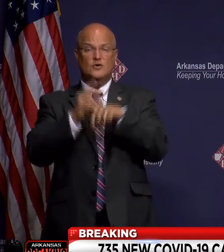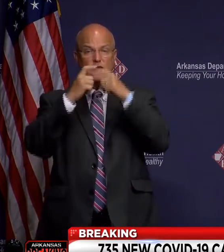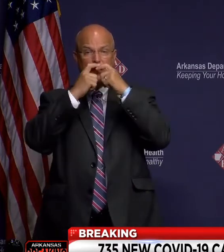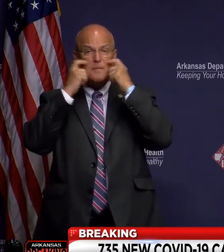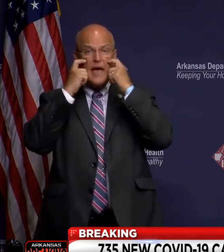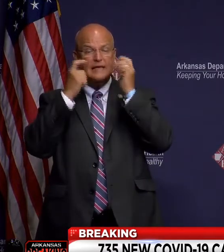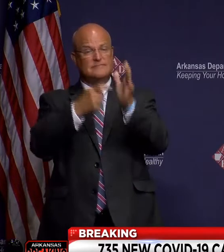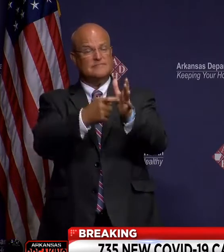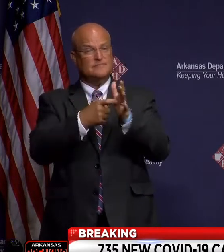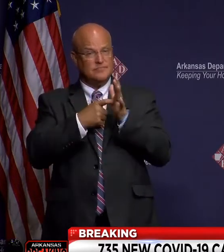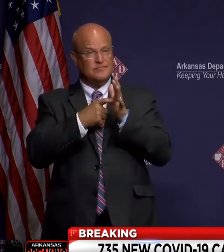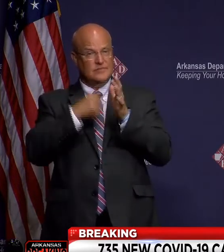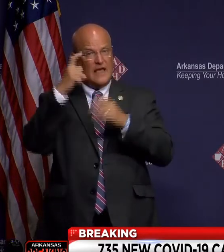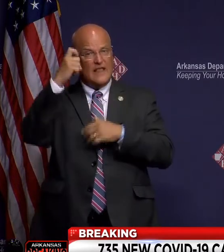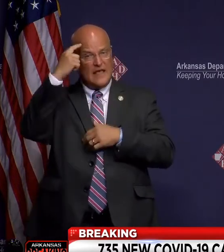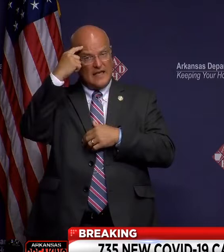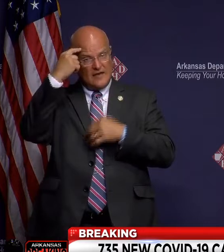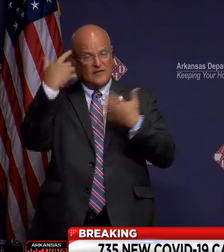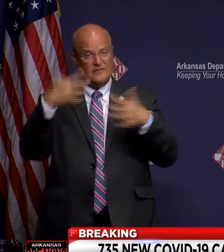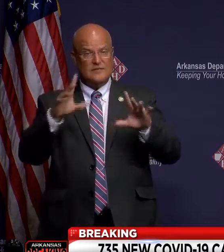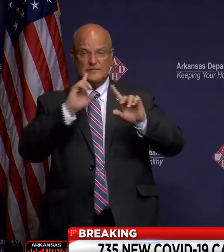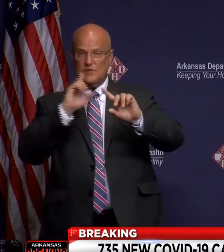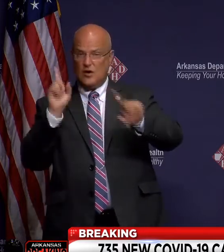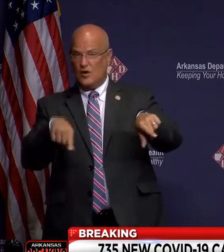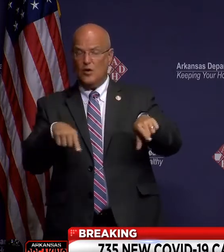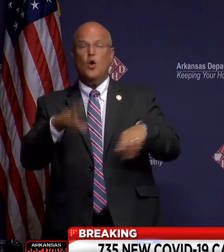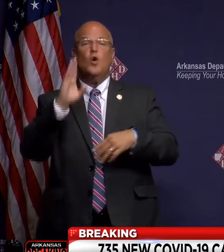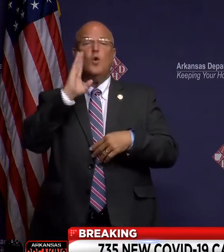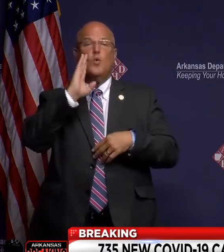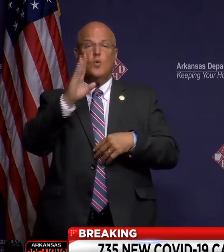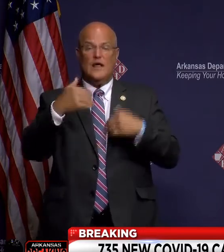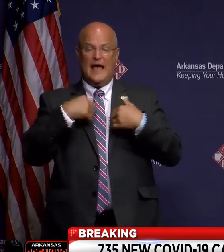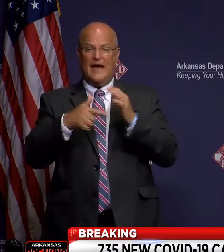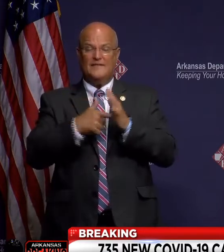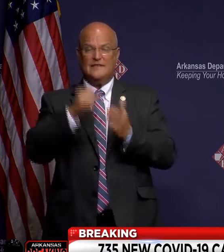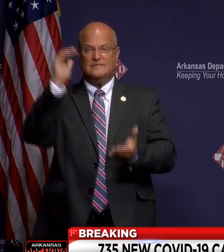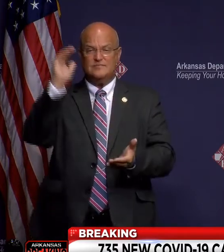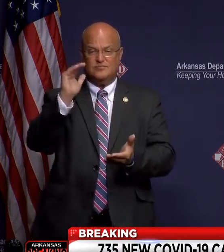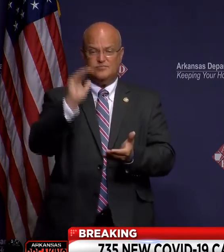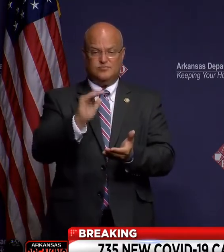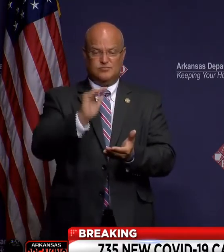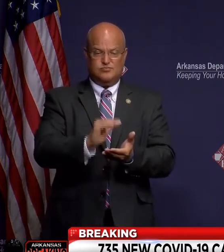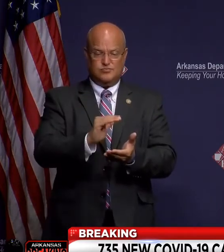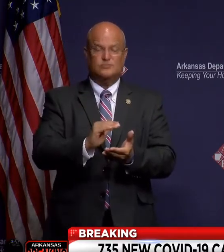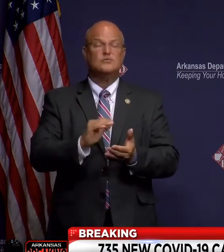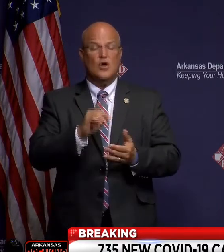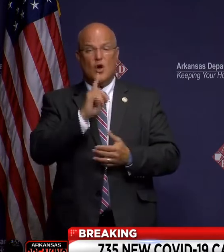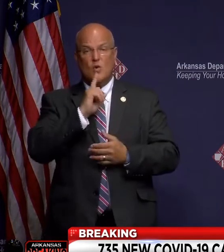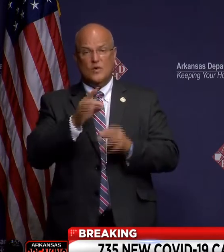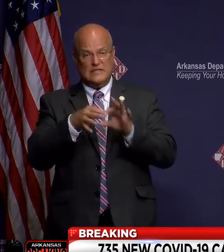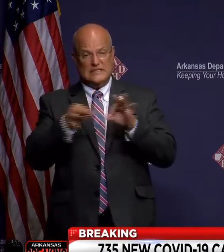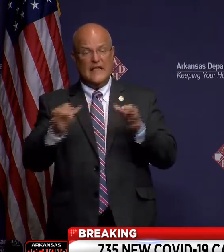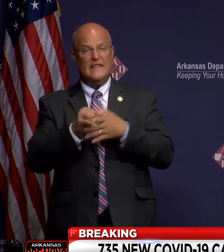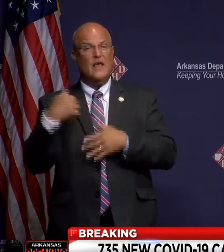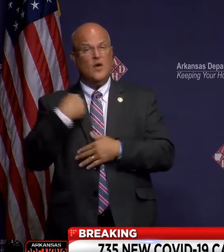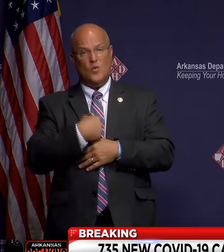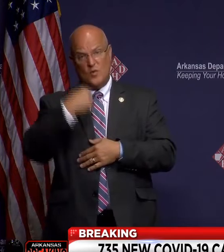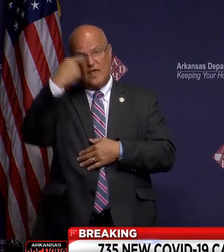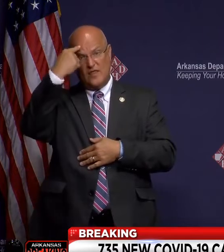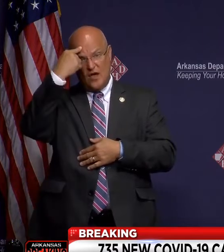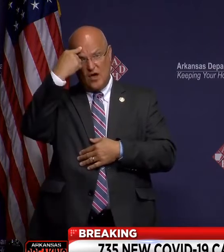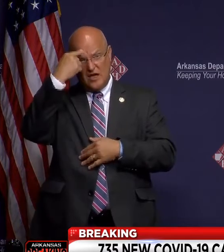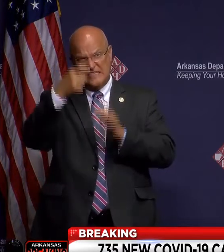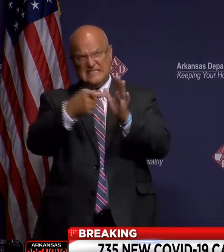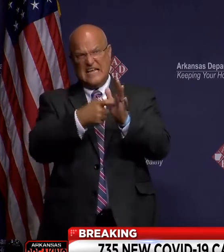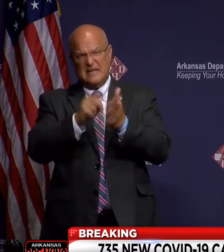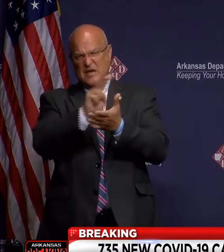that mandated that the governor has put in place will drive this downward. It was originally stated that we thought about it would take